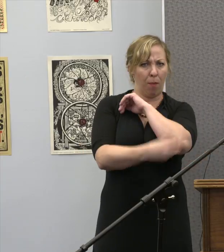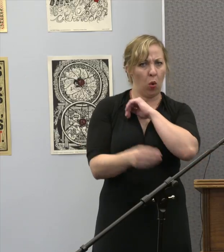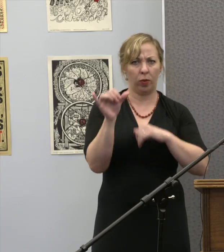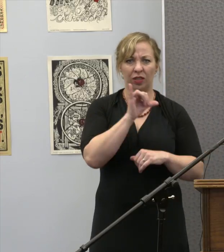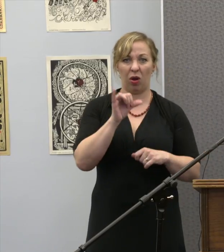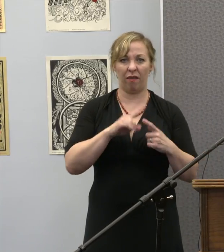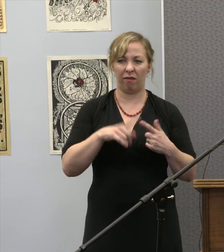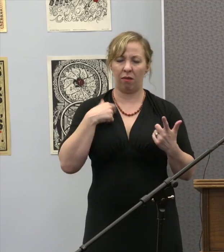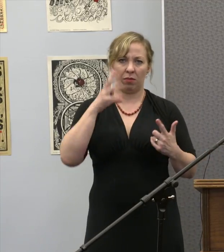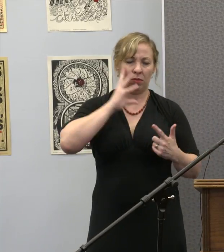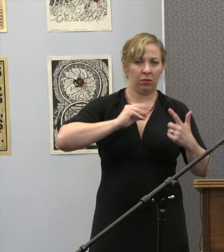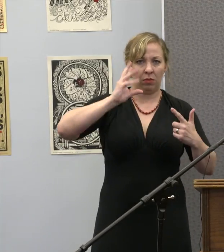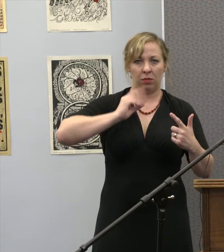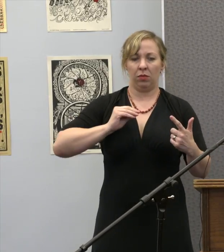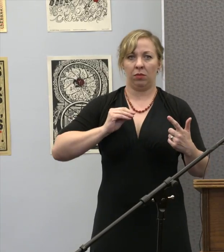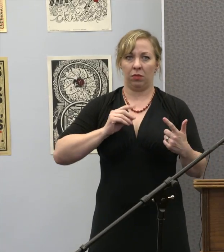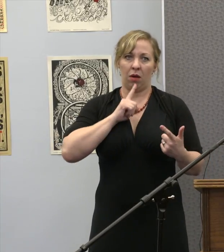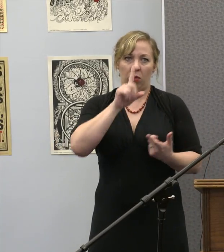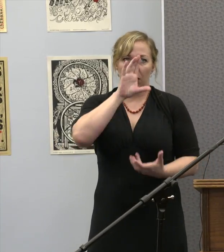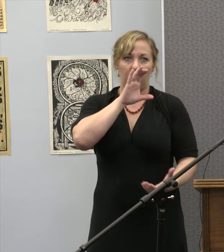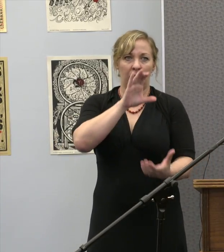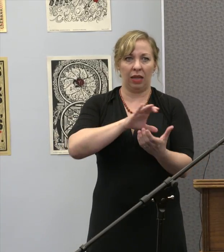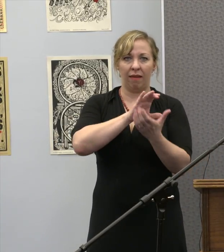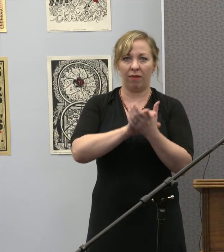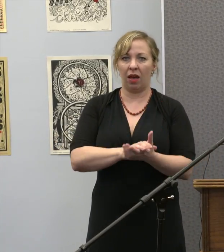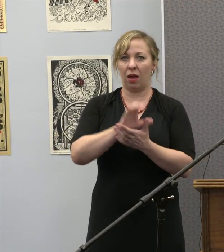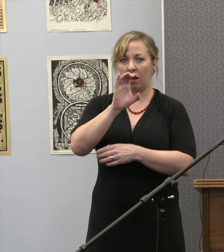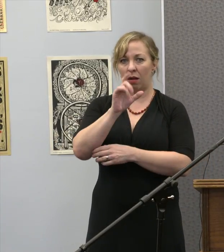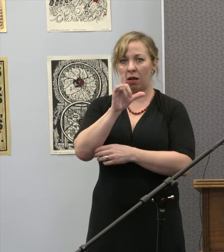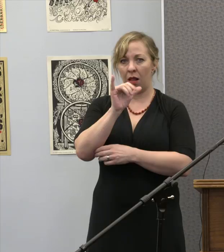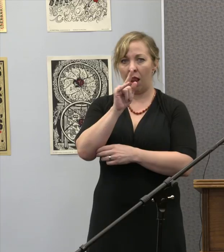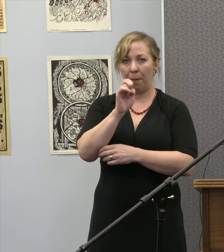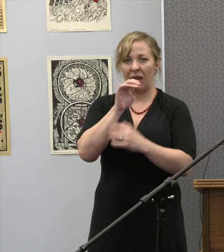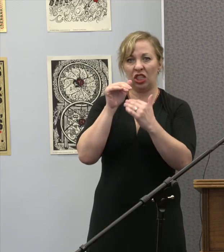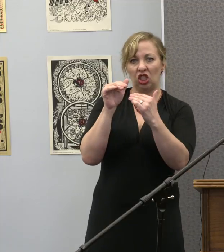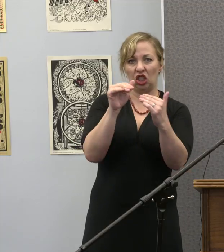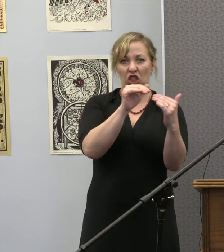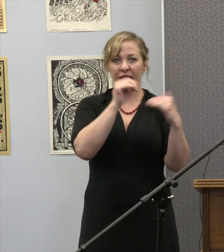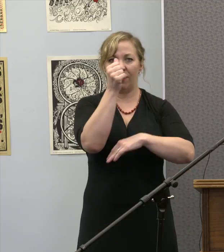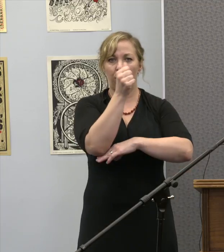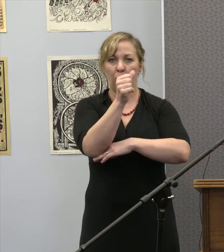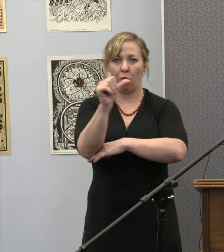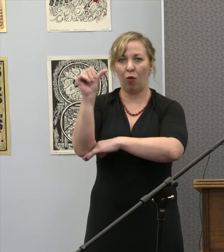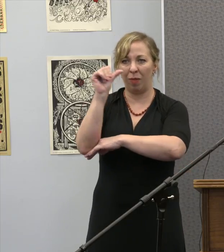Because of this experience, I really do believe that the climate justice movement has the potential to create system-wide changes that